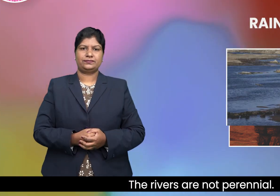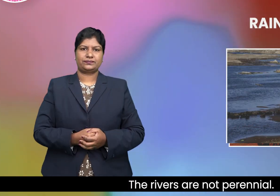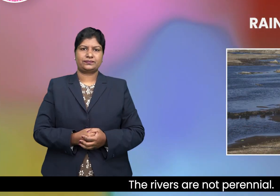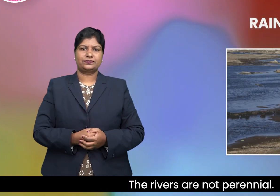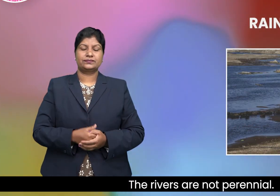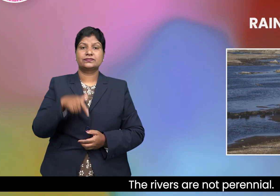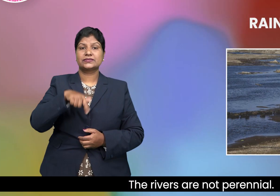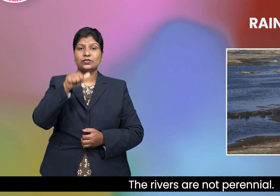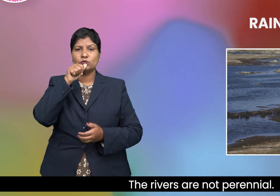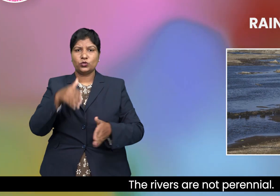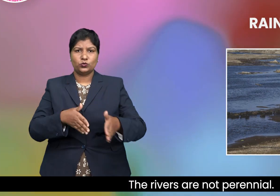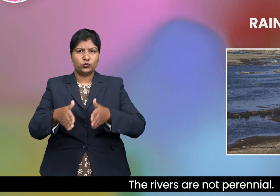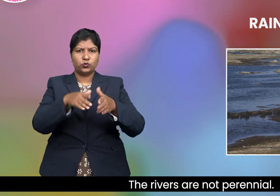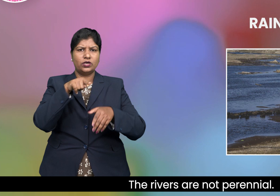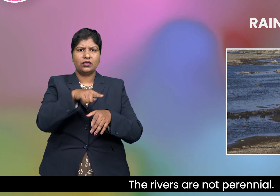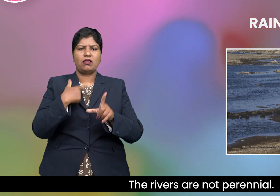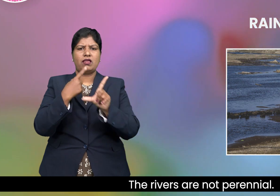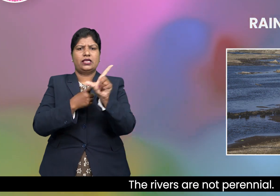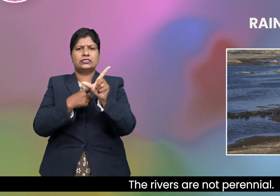the rivers the are not perennial